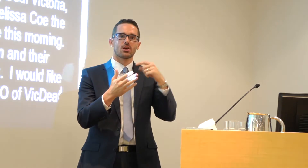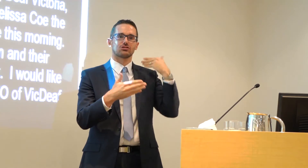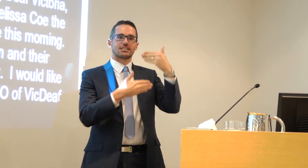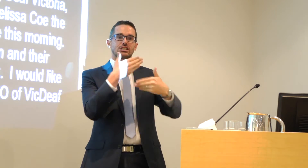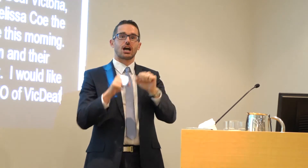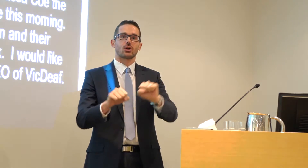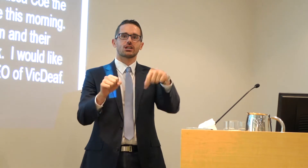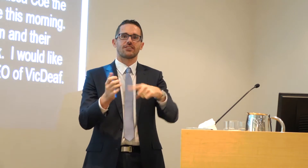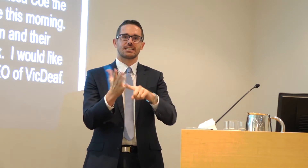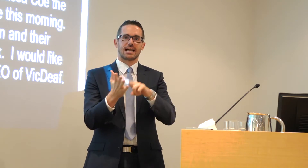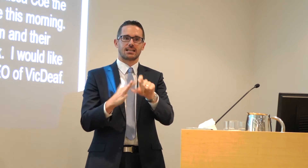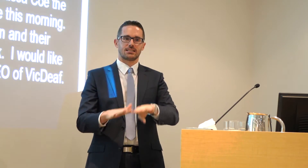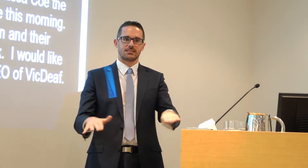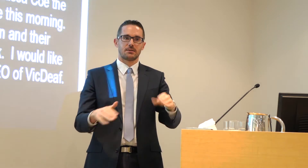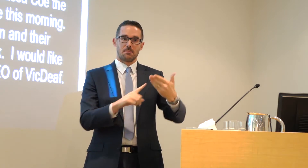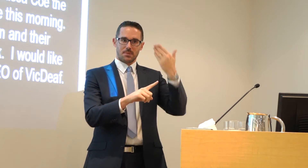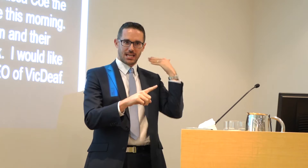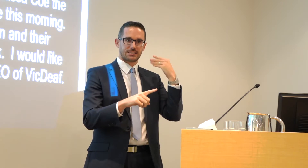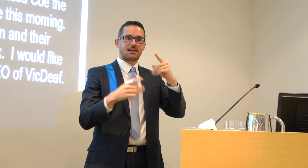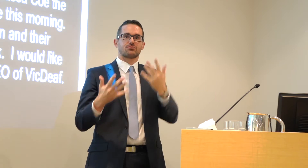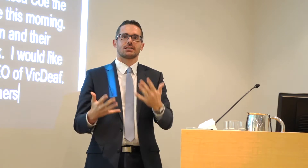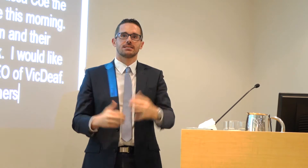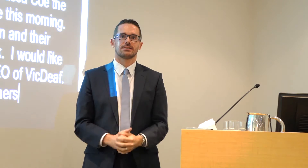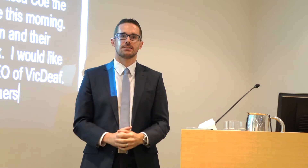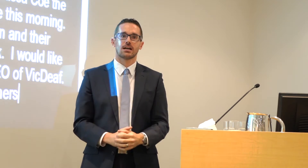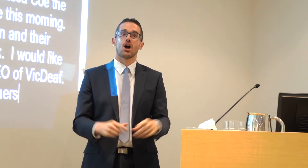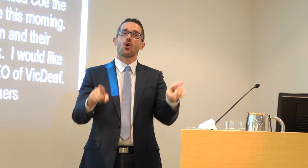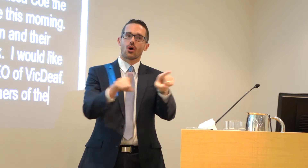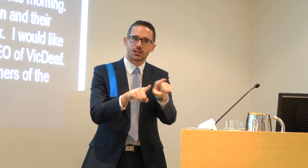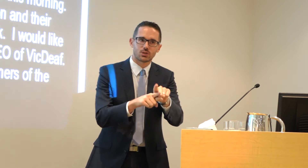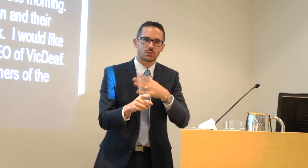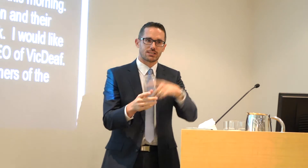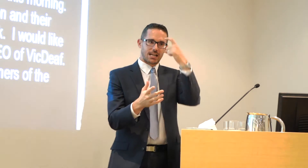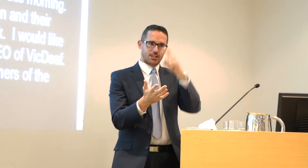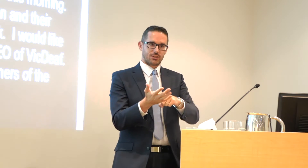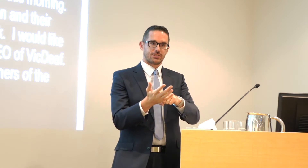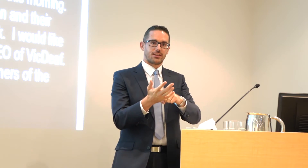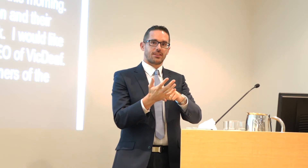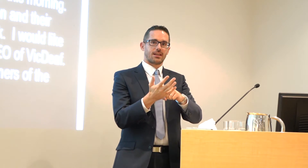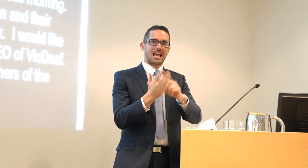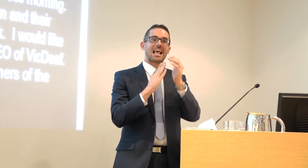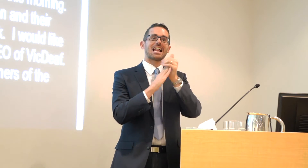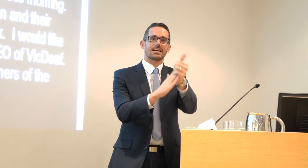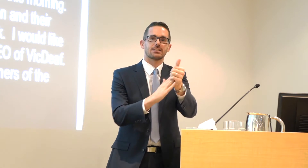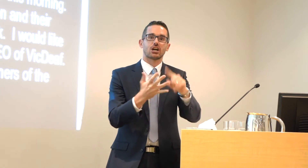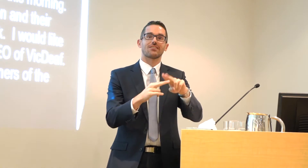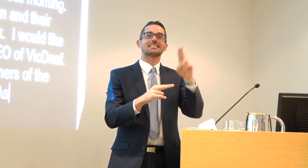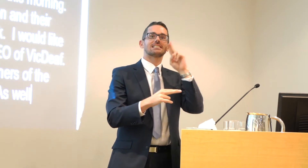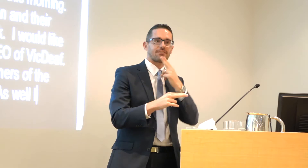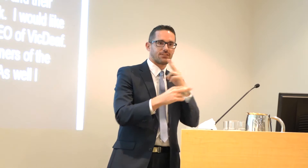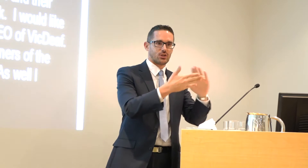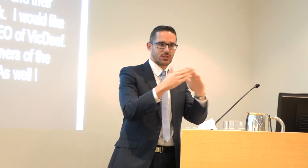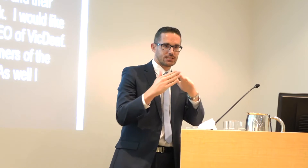I'd also like to acknowledge the traditional owners of the land that we meet upon, the past and present elders. As well, I'd like to